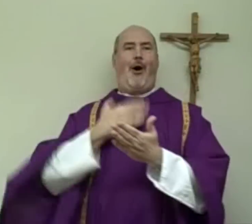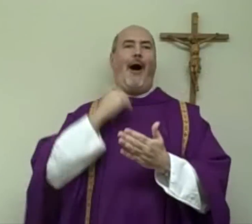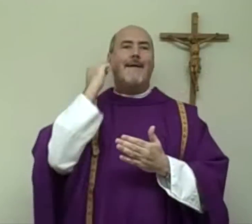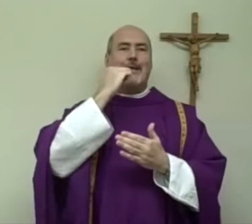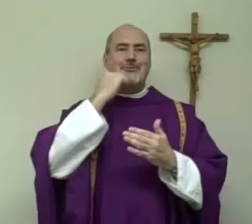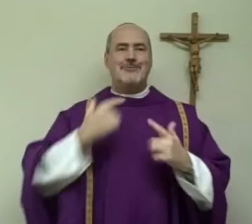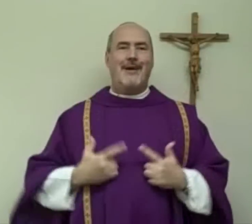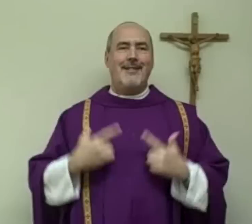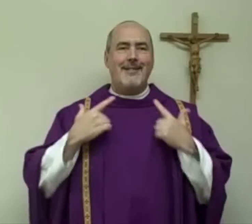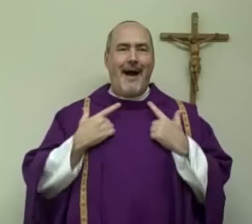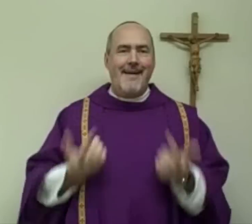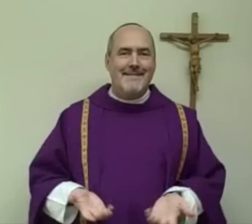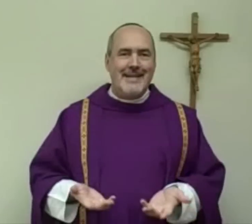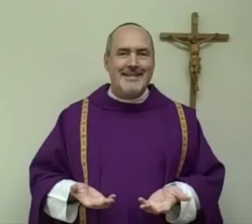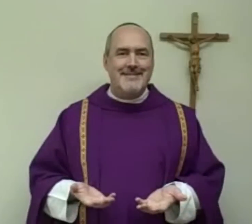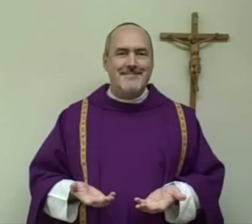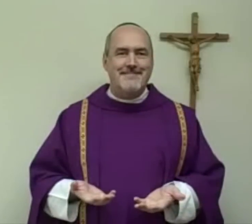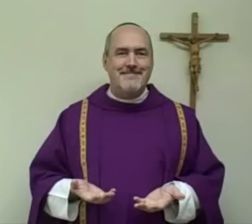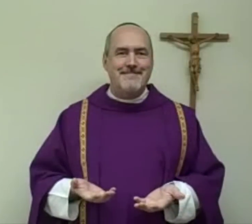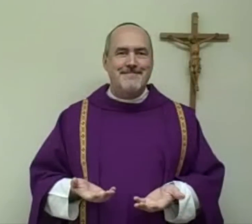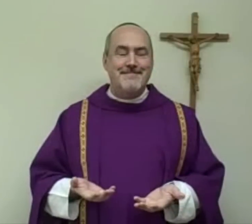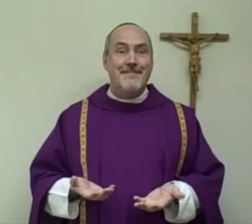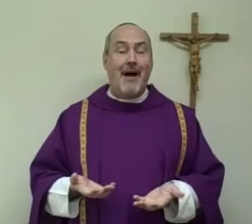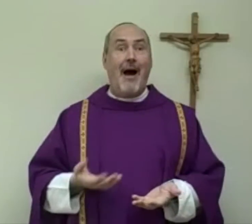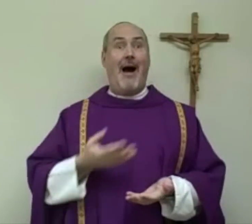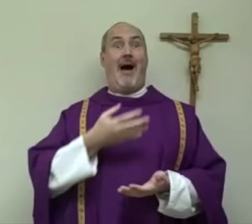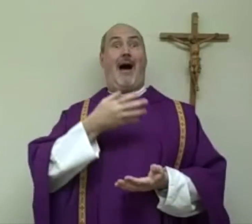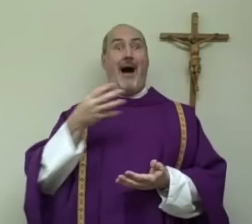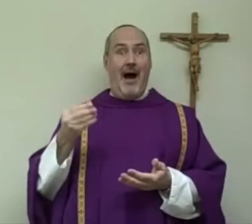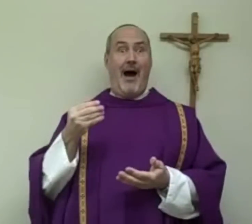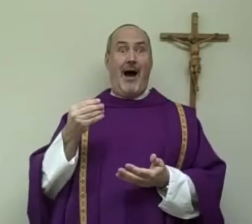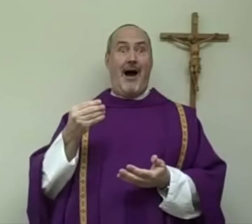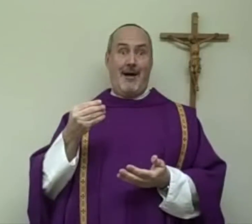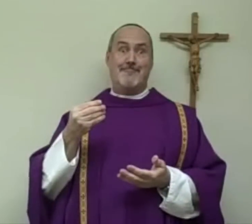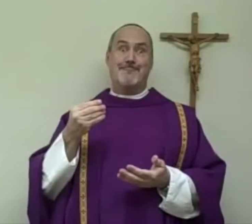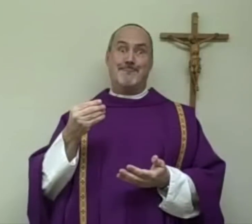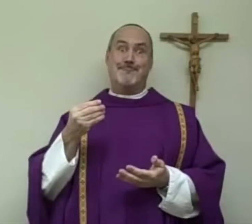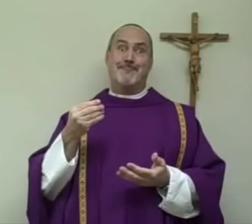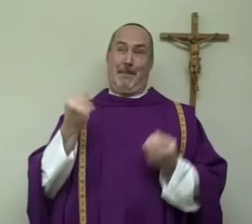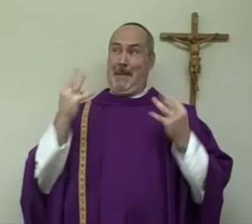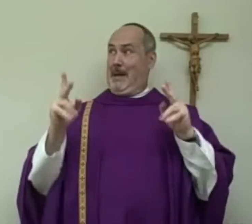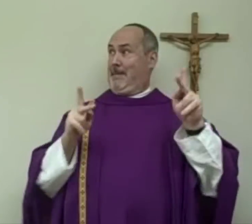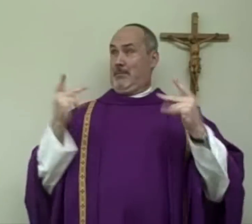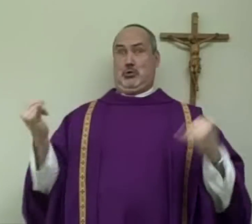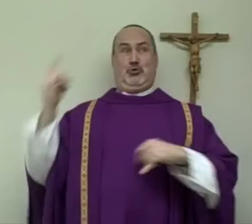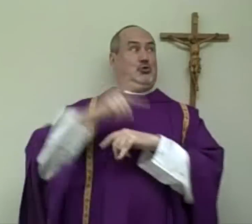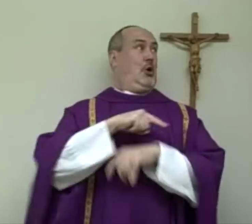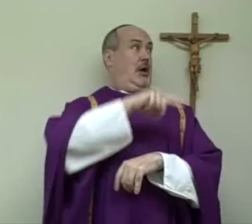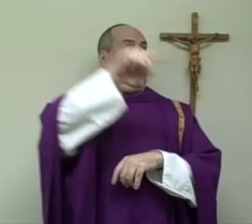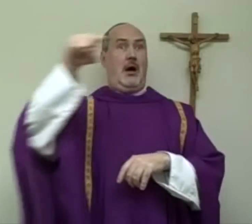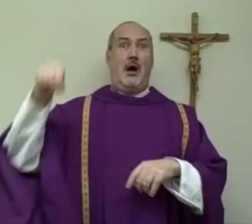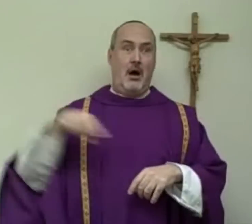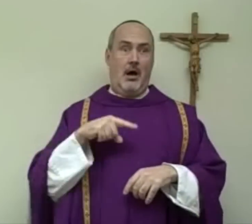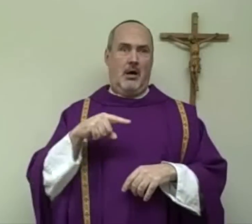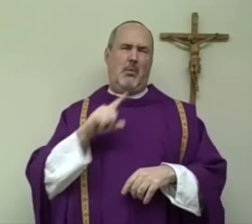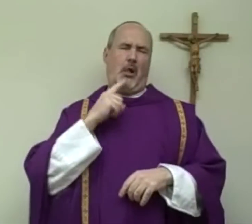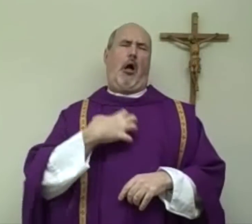us recognize God in everyday life. And also, there's so many